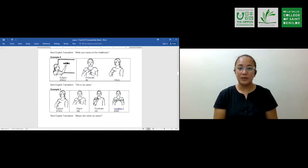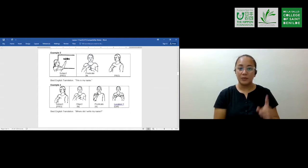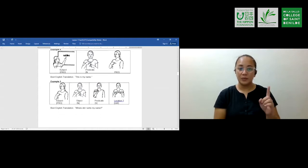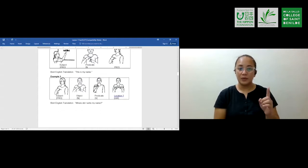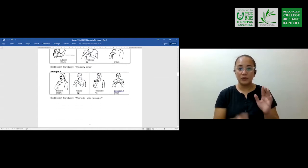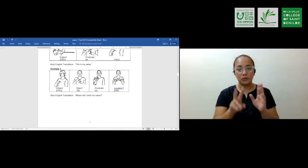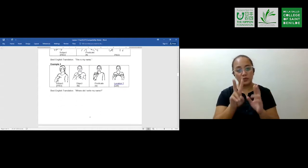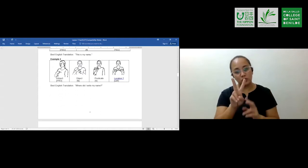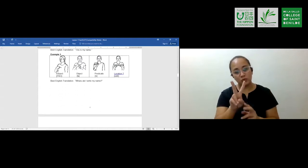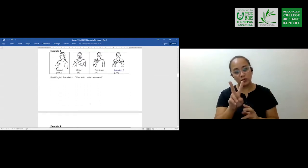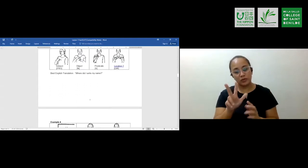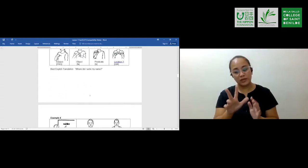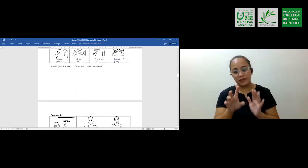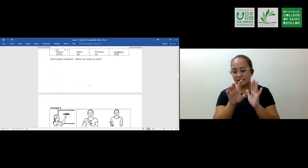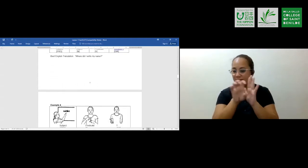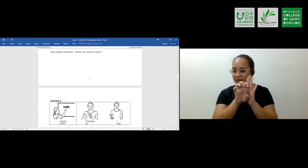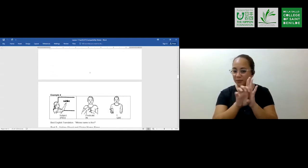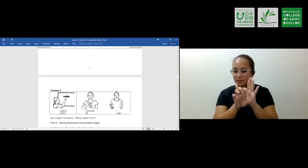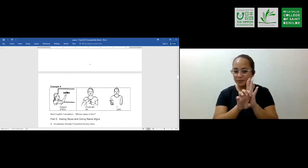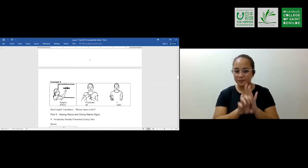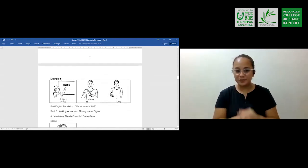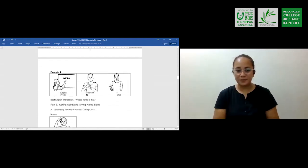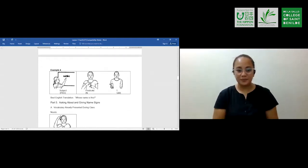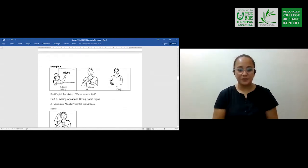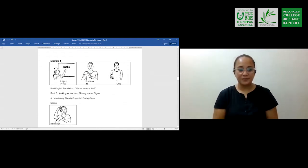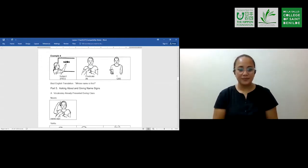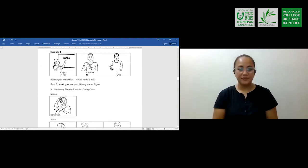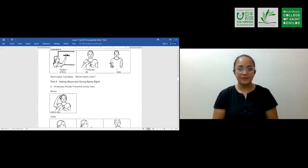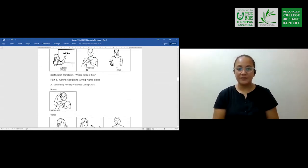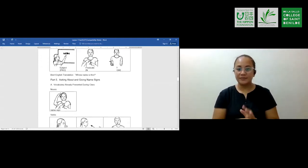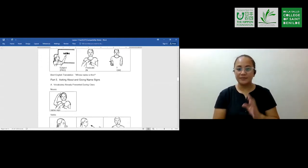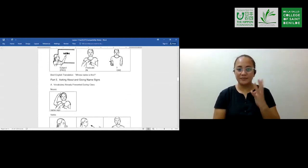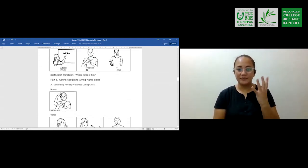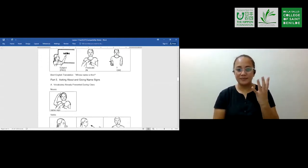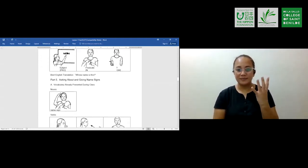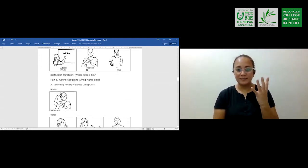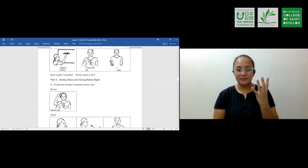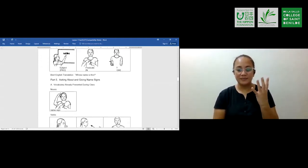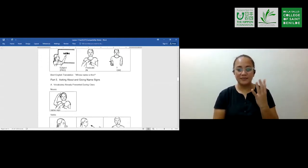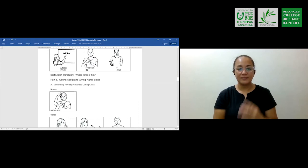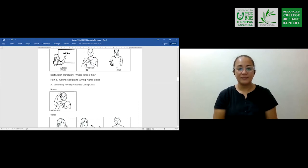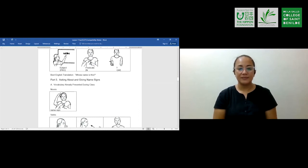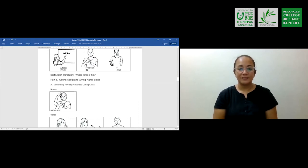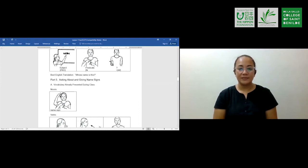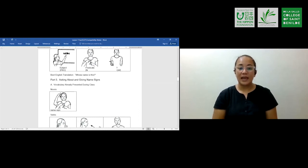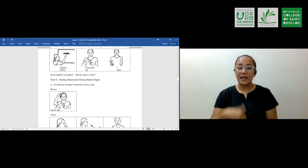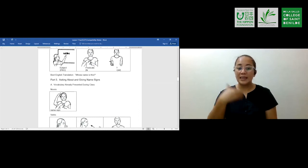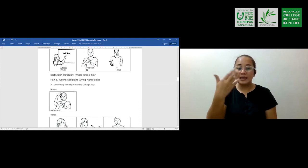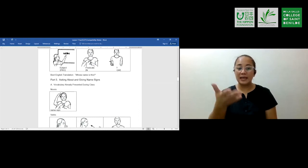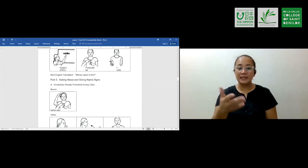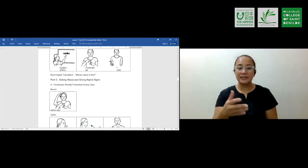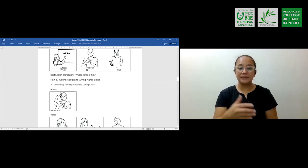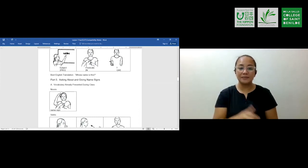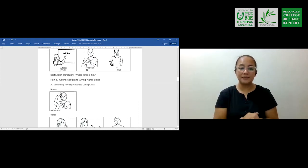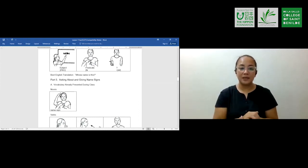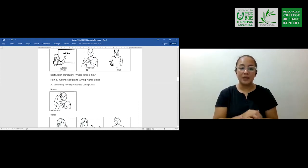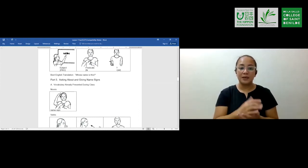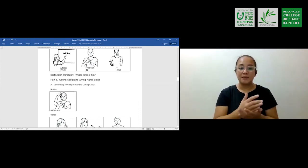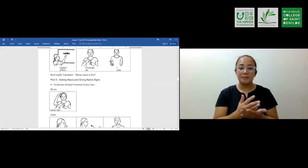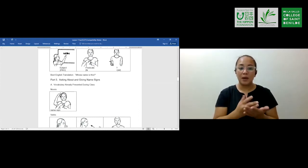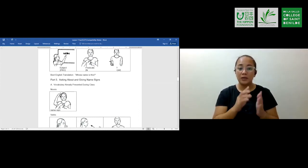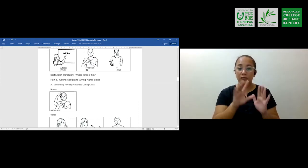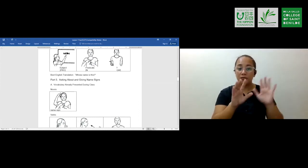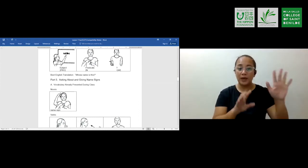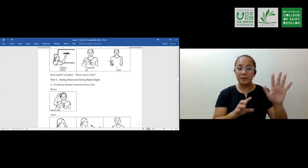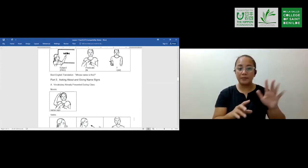2, example 3, 4, and then part 5 is about name